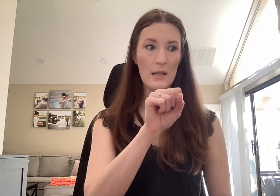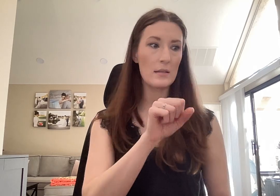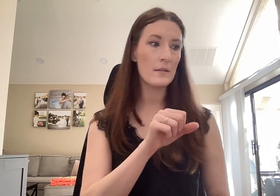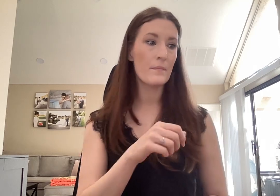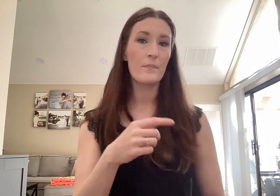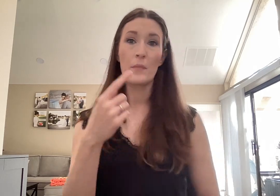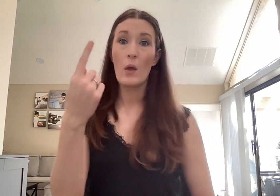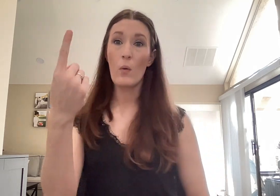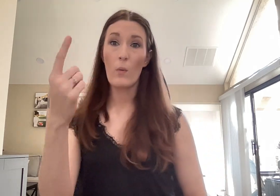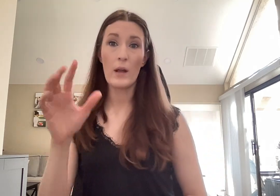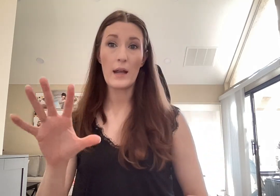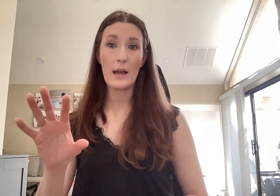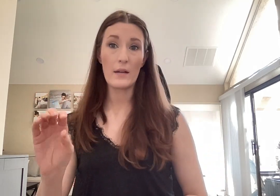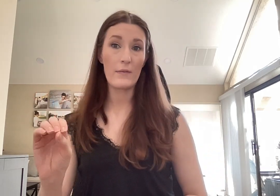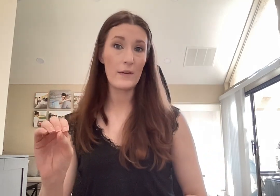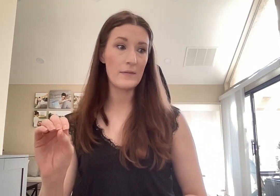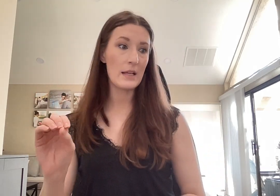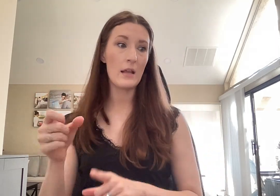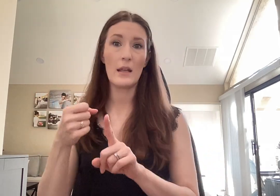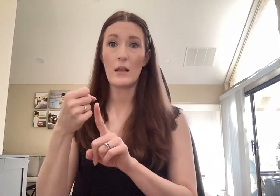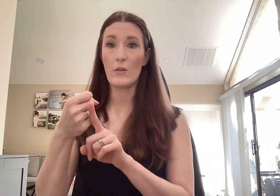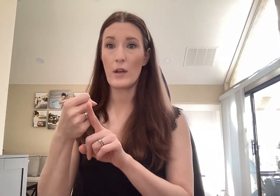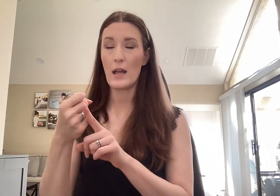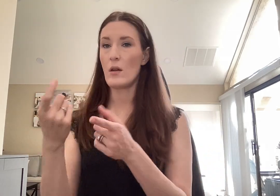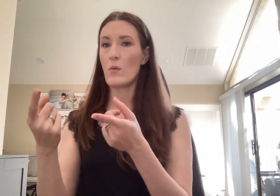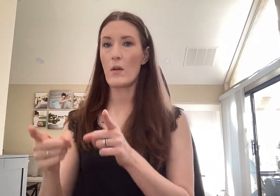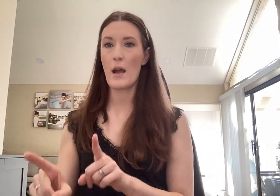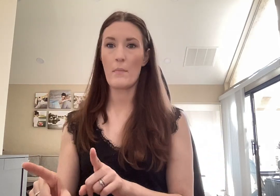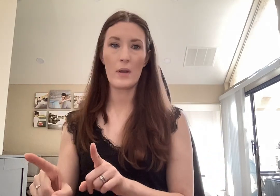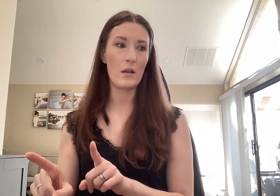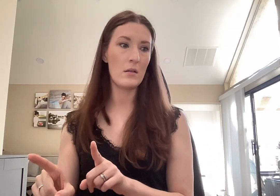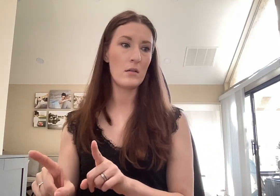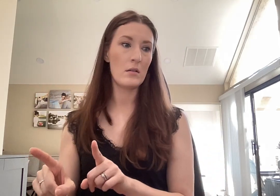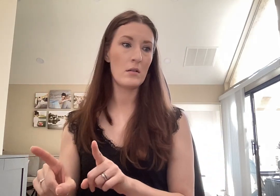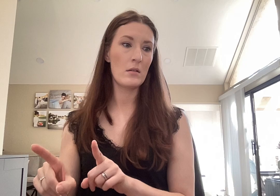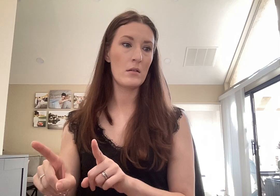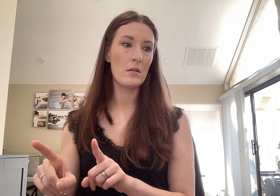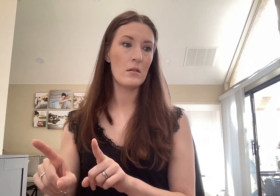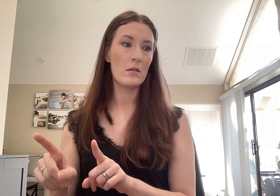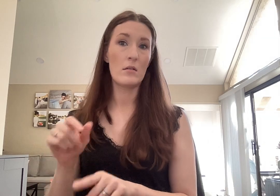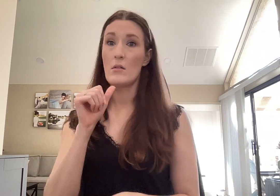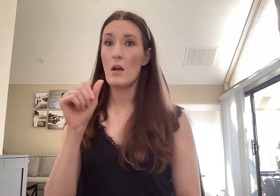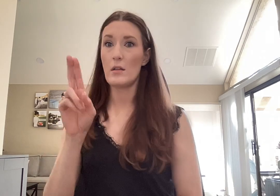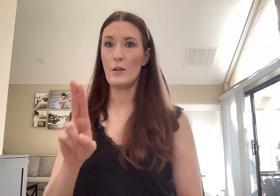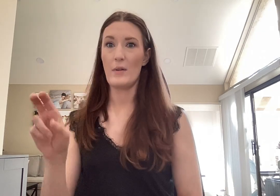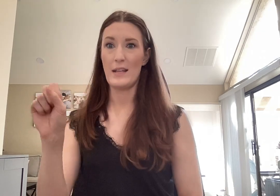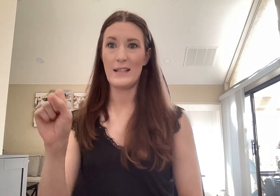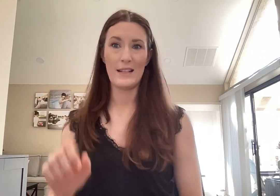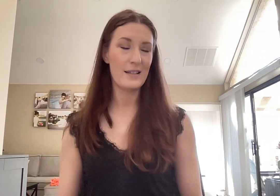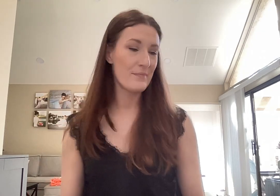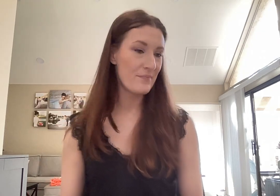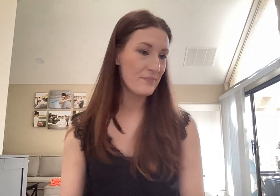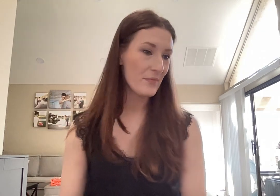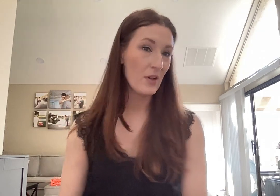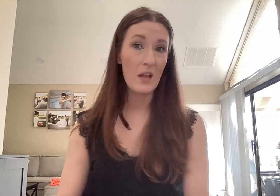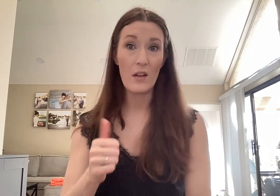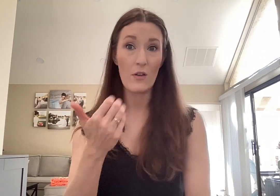States. 1 out of 50 either hit or happen not in the United States, another